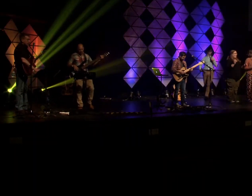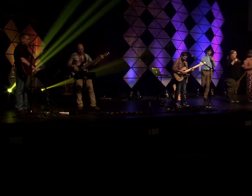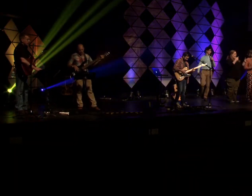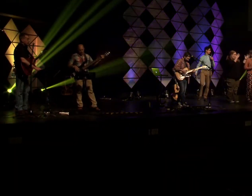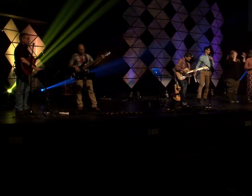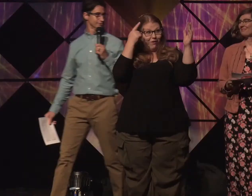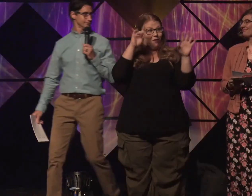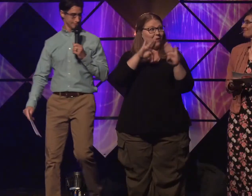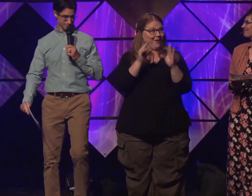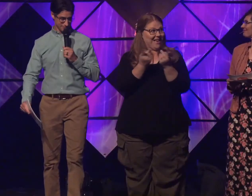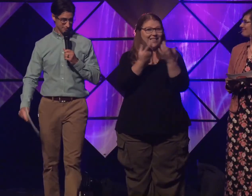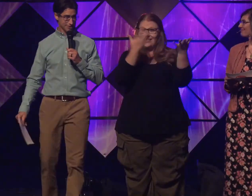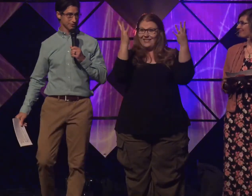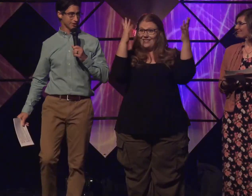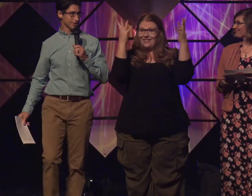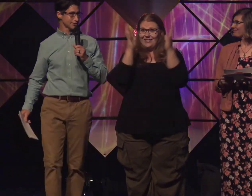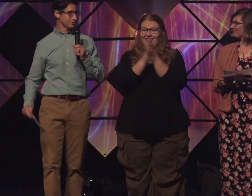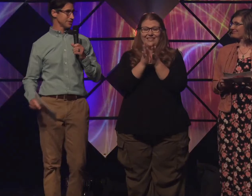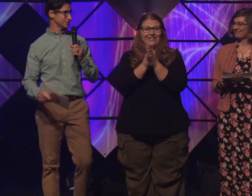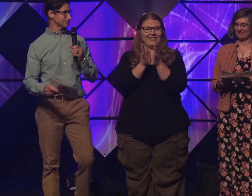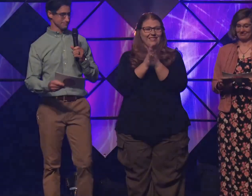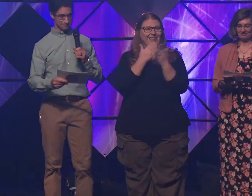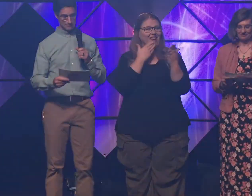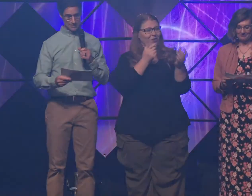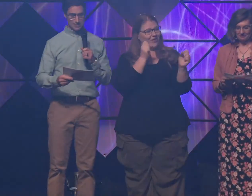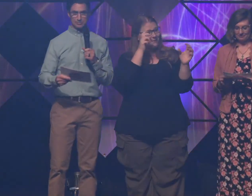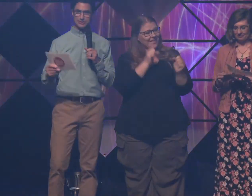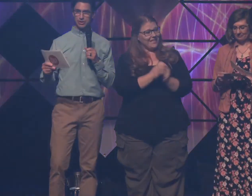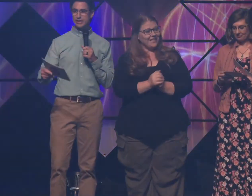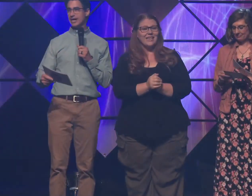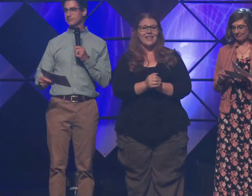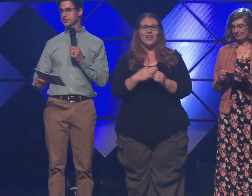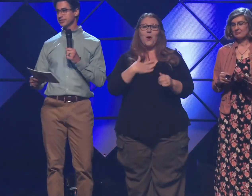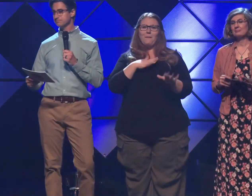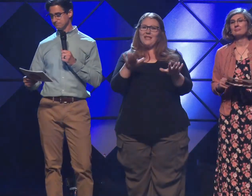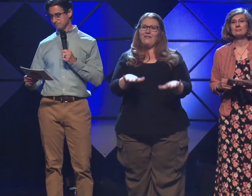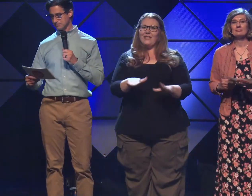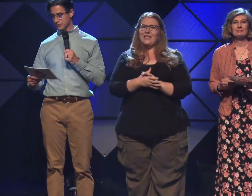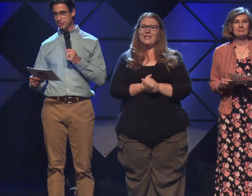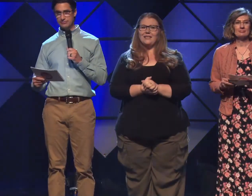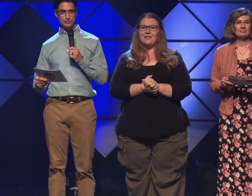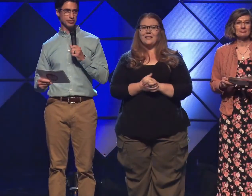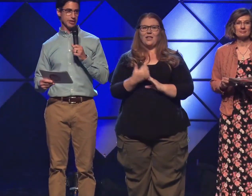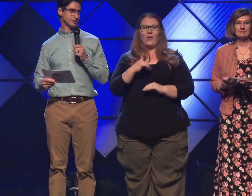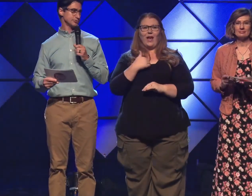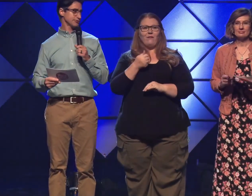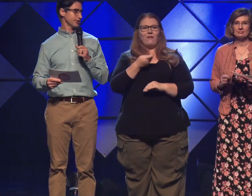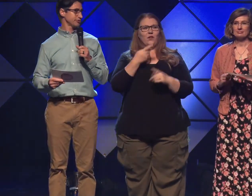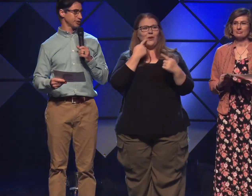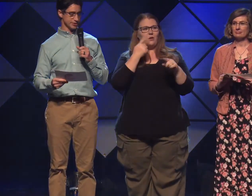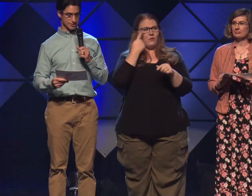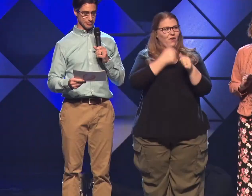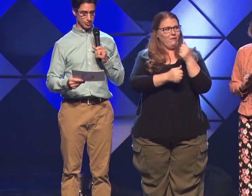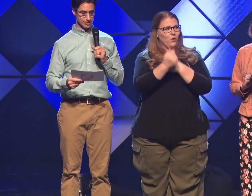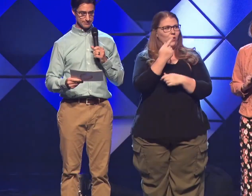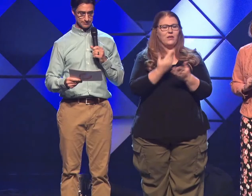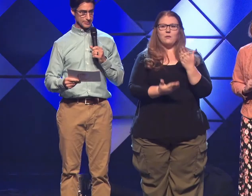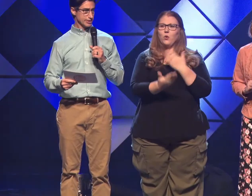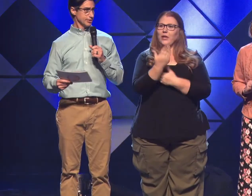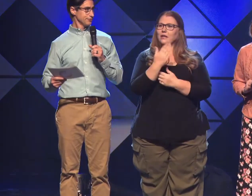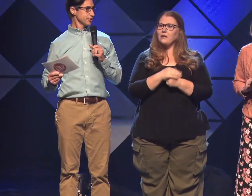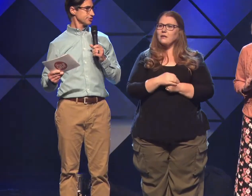Yeah, let's hear it for the band. Thank you, guys. Amazing. Please go ahead and have a seat. We do have a few announcements for everybody this